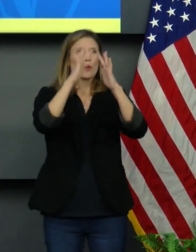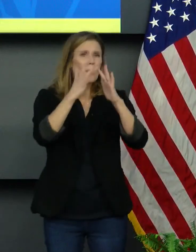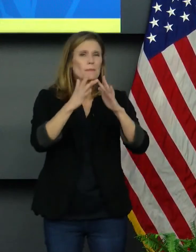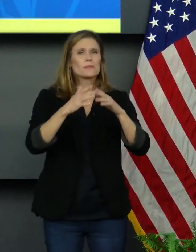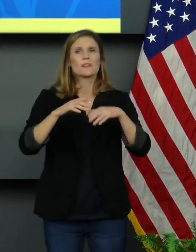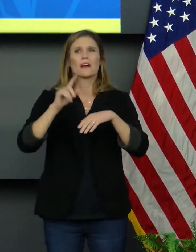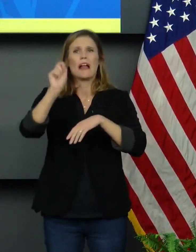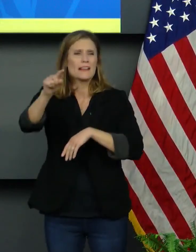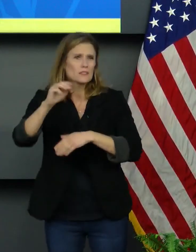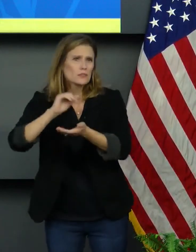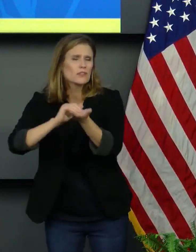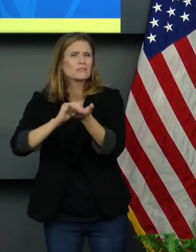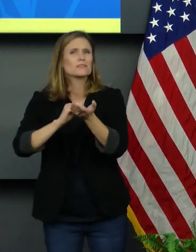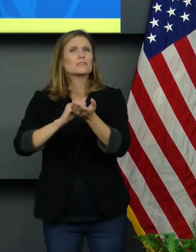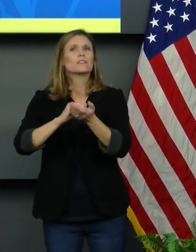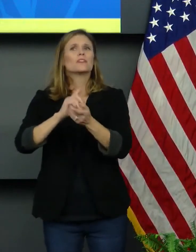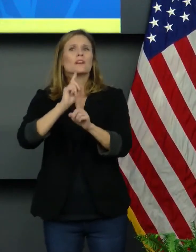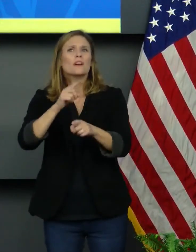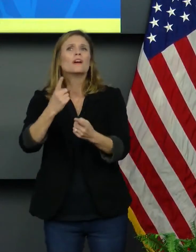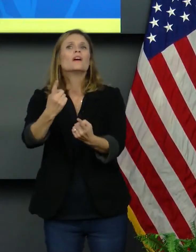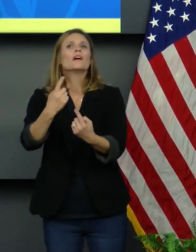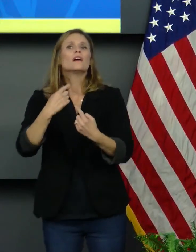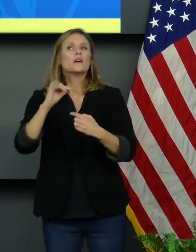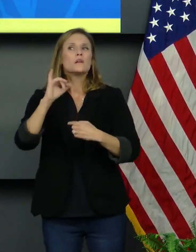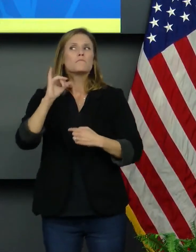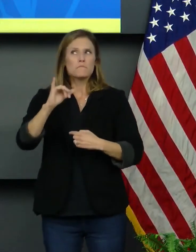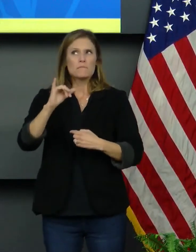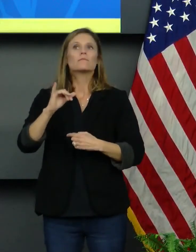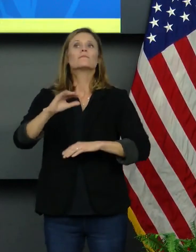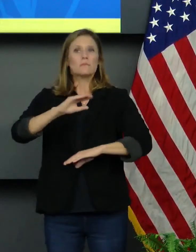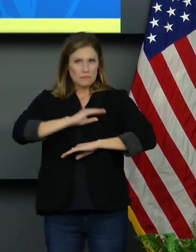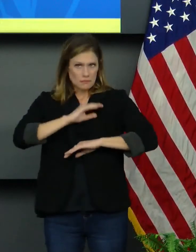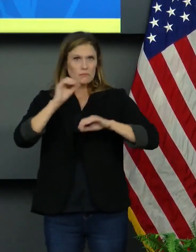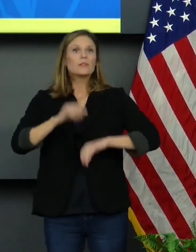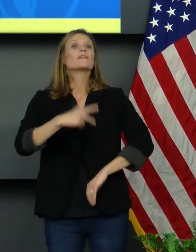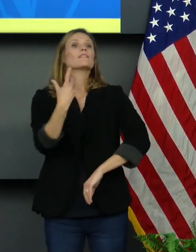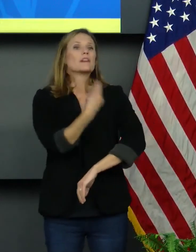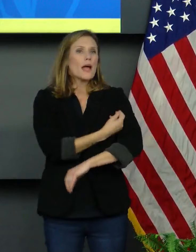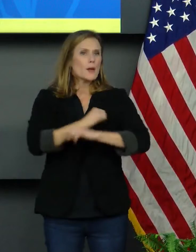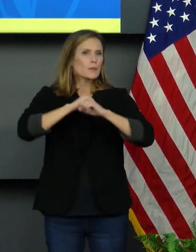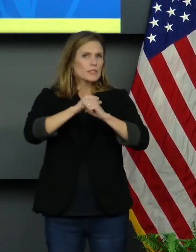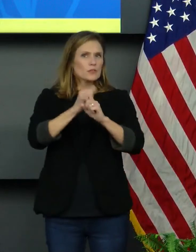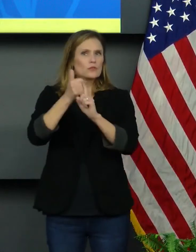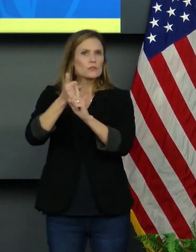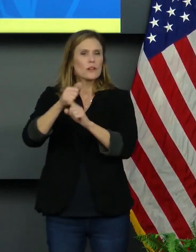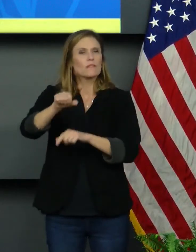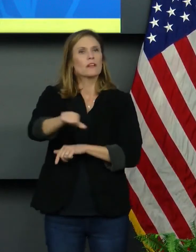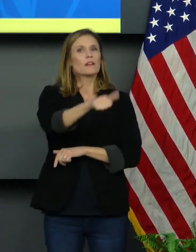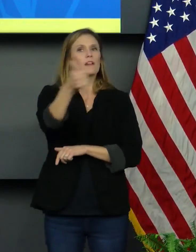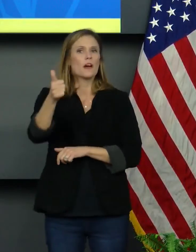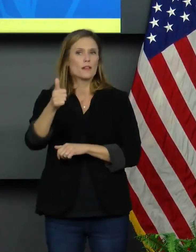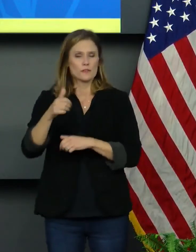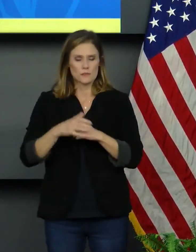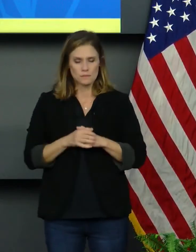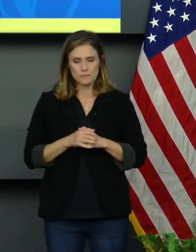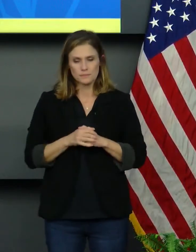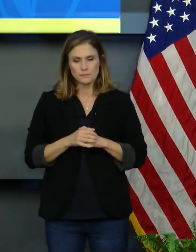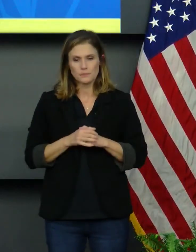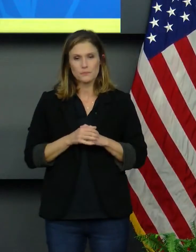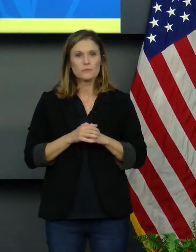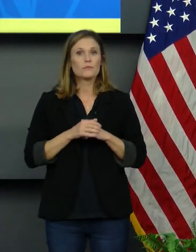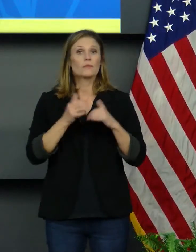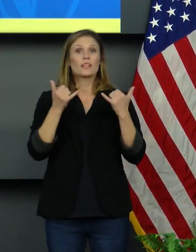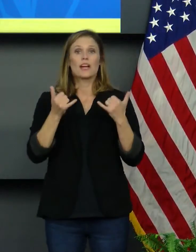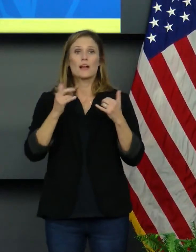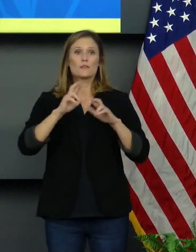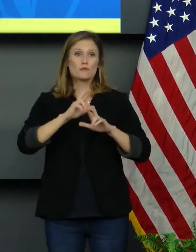get it answered so that you can go move on and get vaccinated and protect yourself and those that are around you. It's also time to